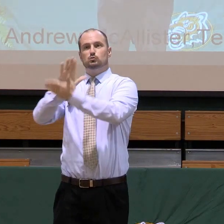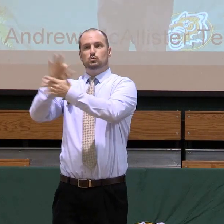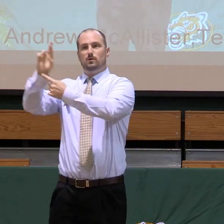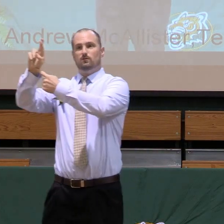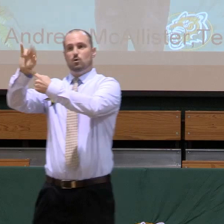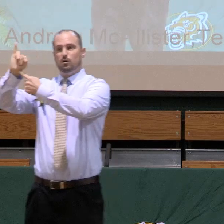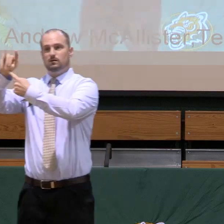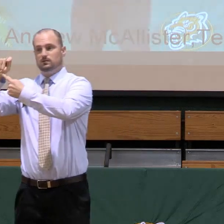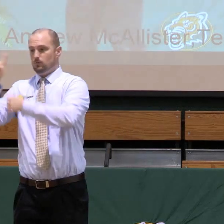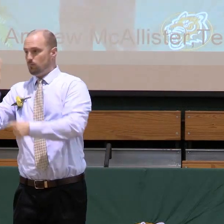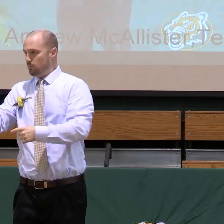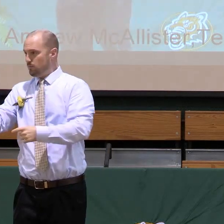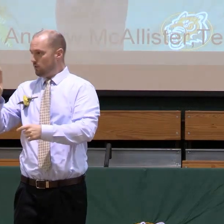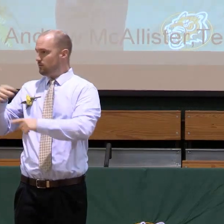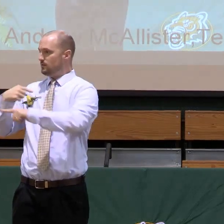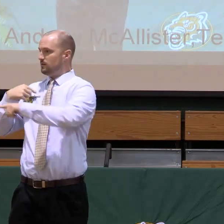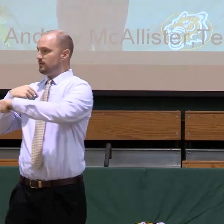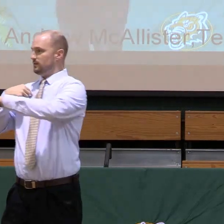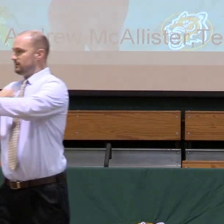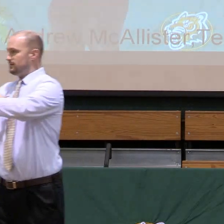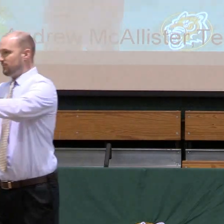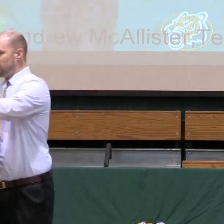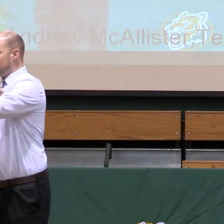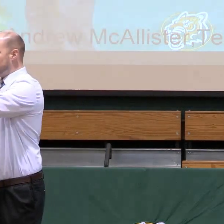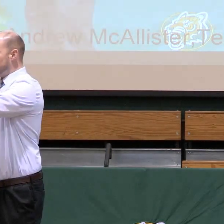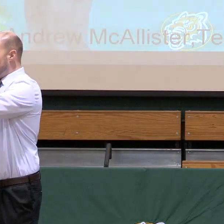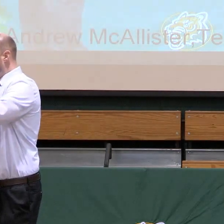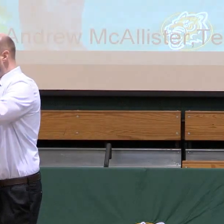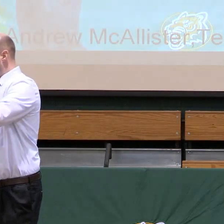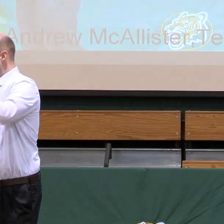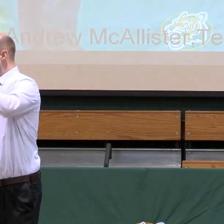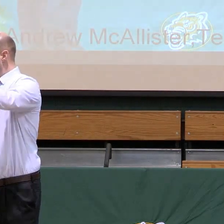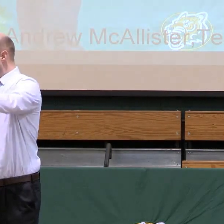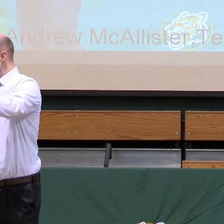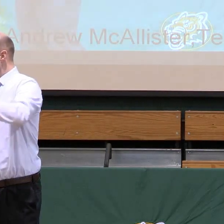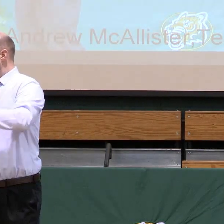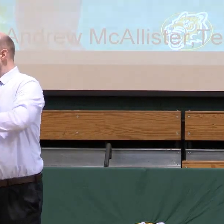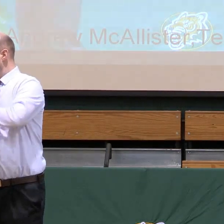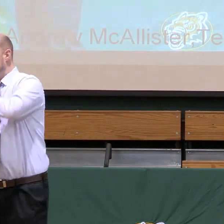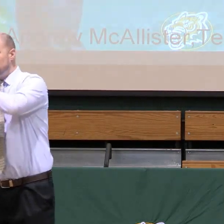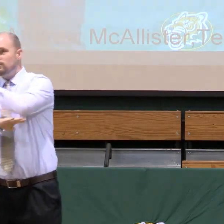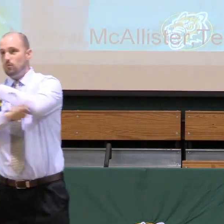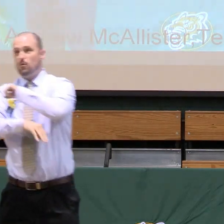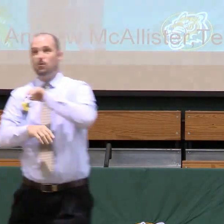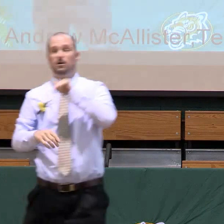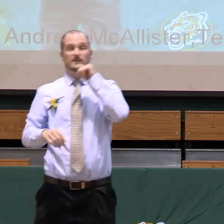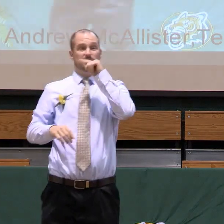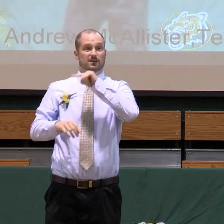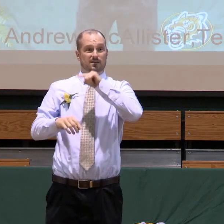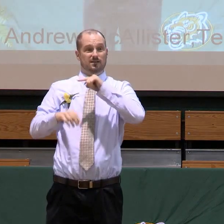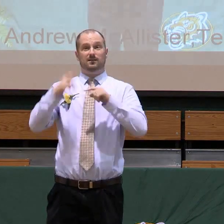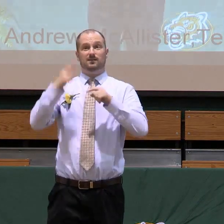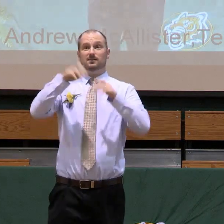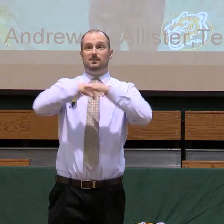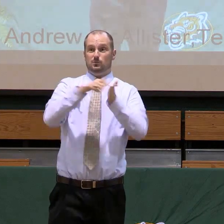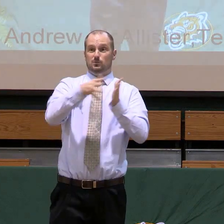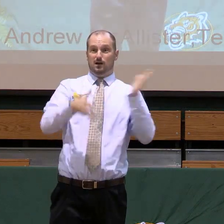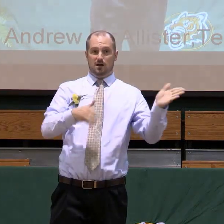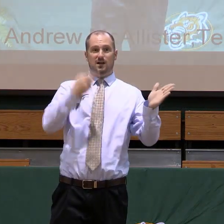Technical Institute for the Deaf, in Rochester, New York, where Zacchaeus and David are planning on attending this fall. He